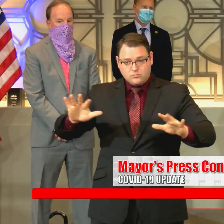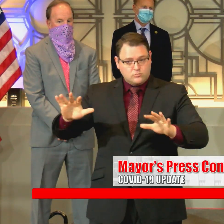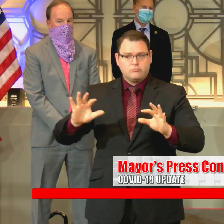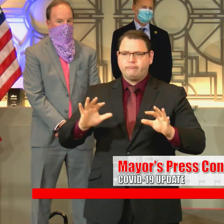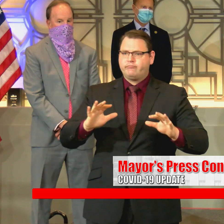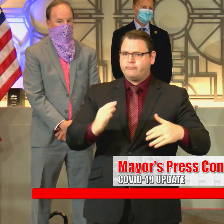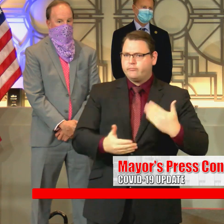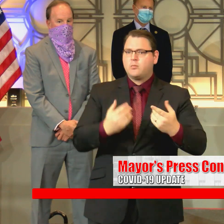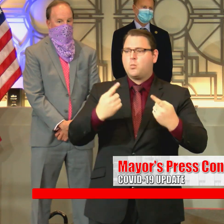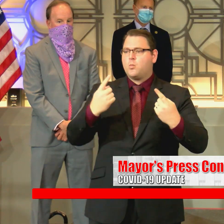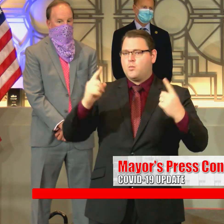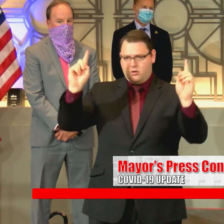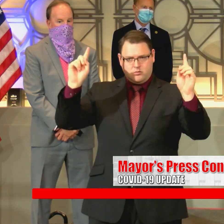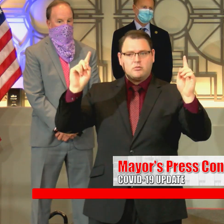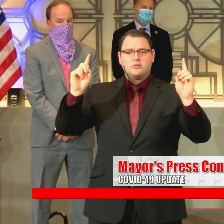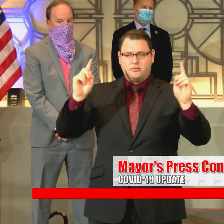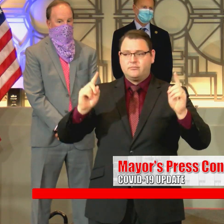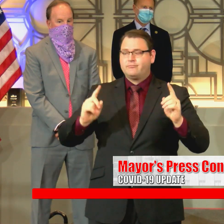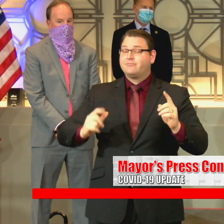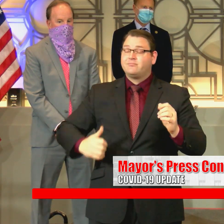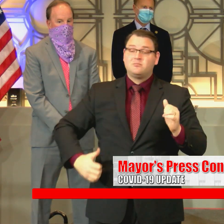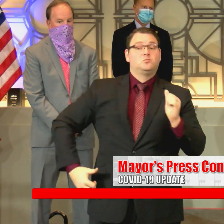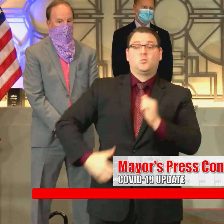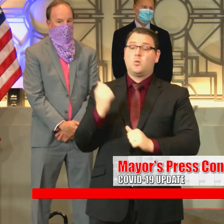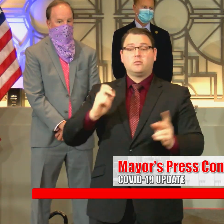are self-isolating and